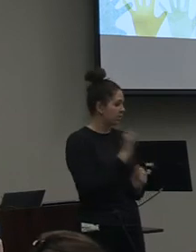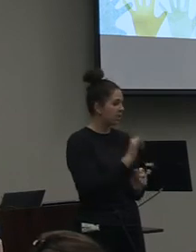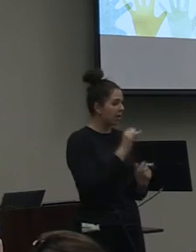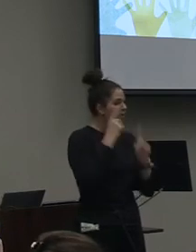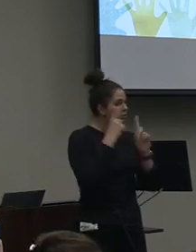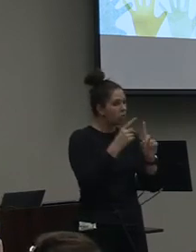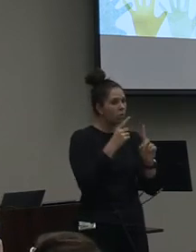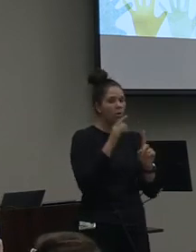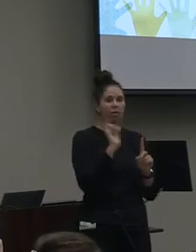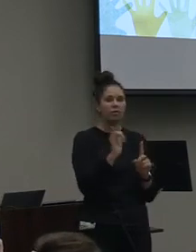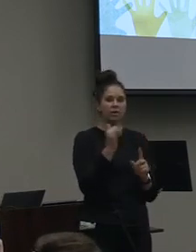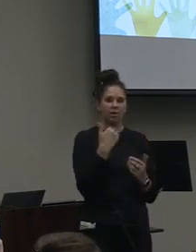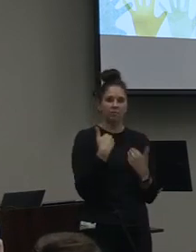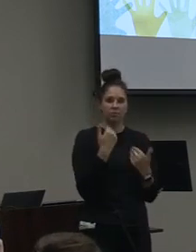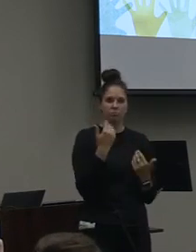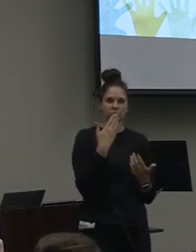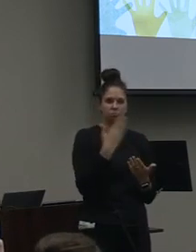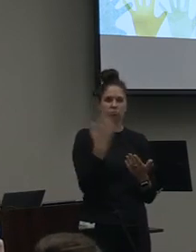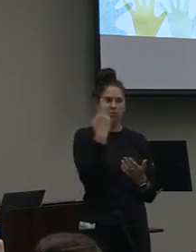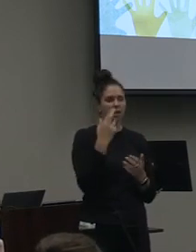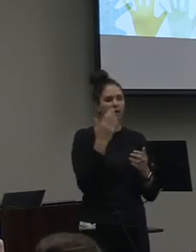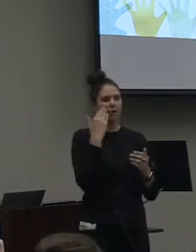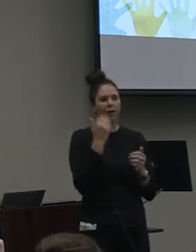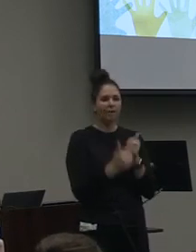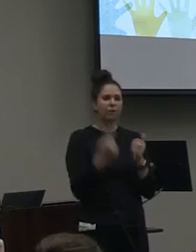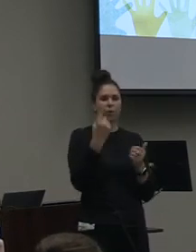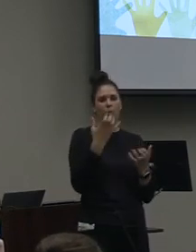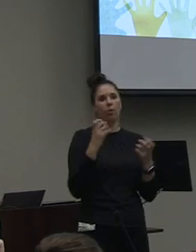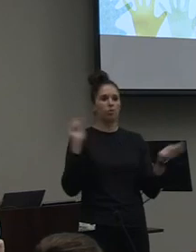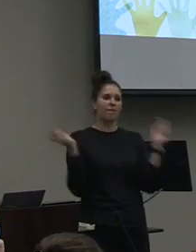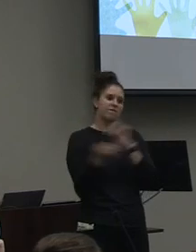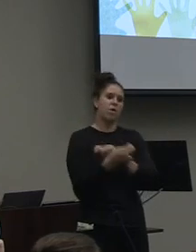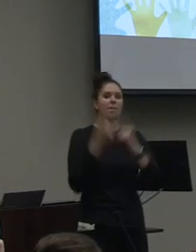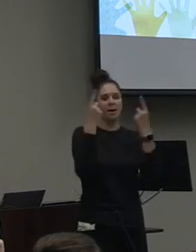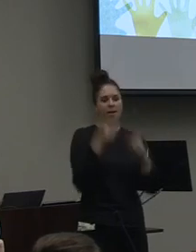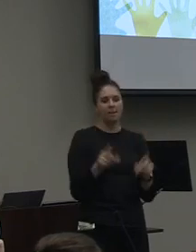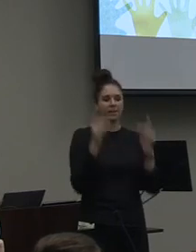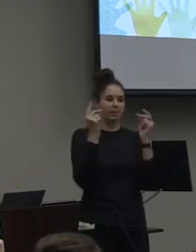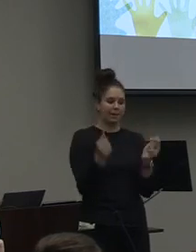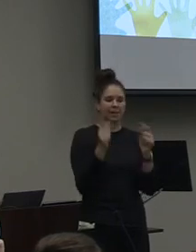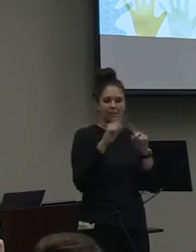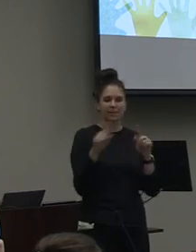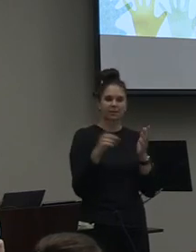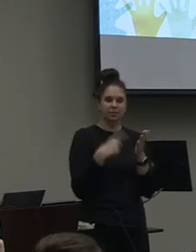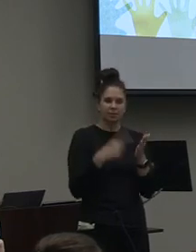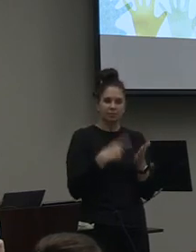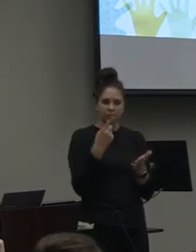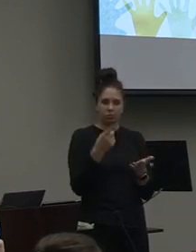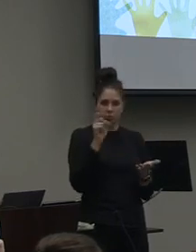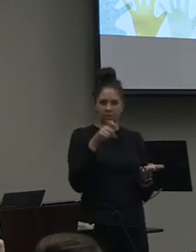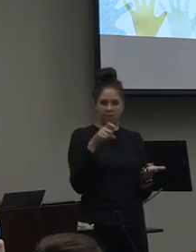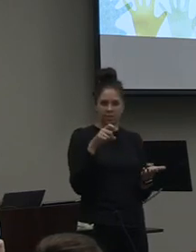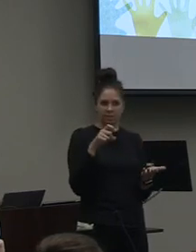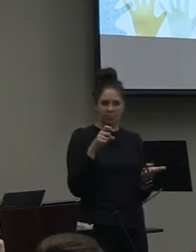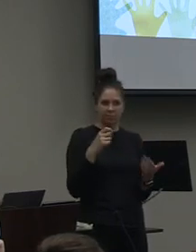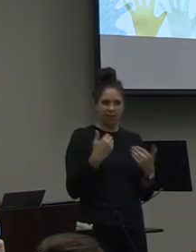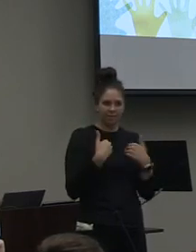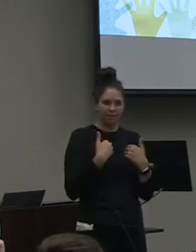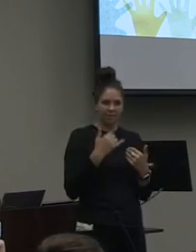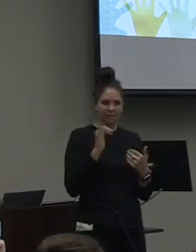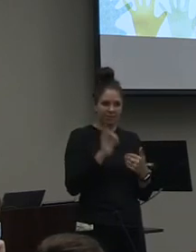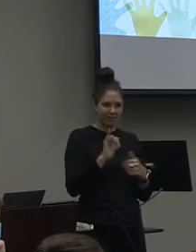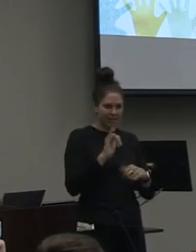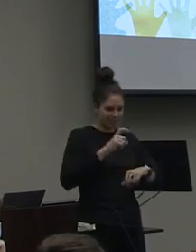it reasonable time? I mean, everybody wants reform to happen immediately, but you know, sometimes you do need to have